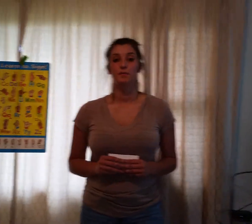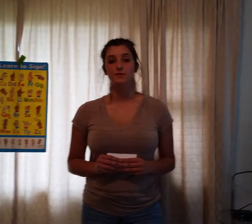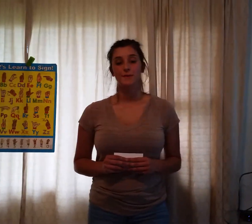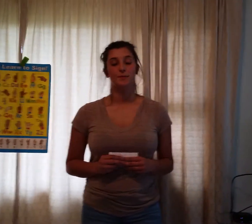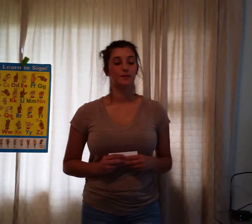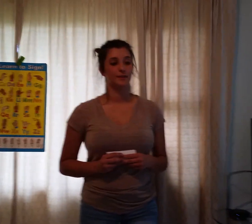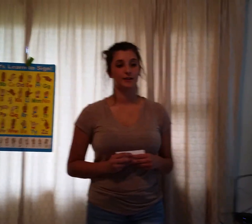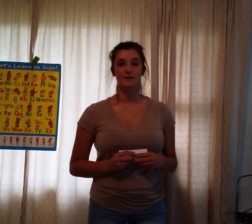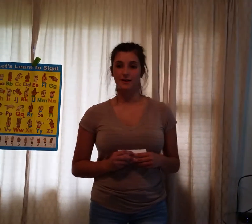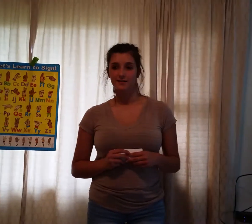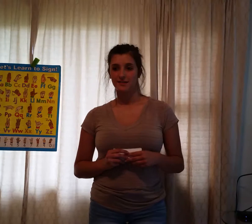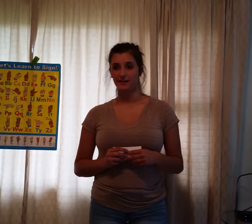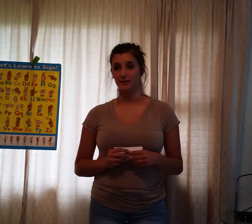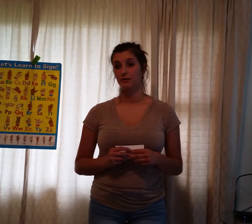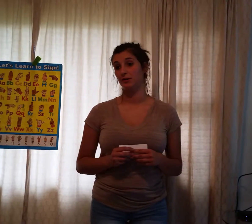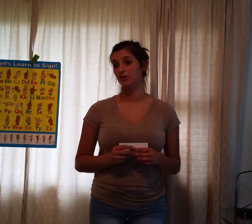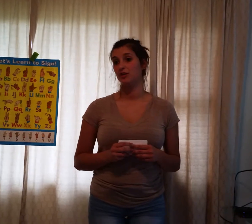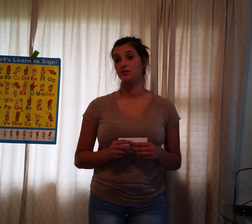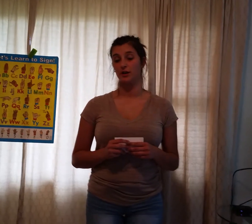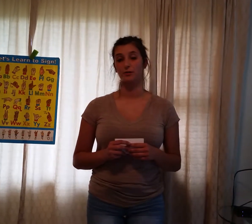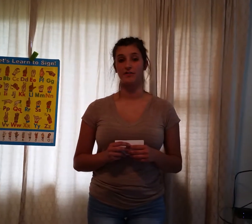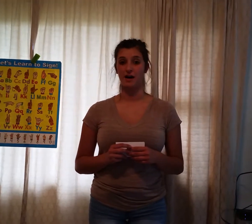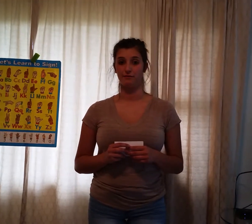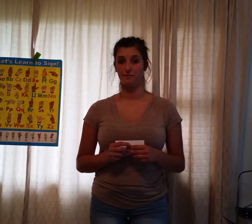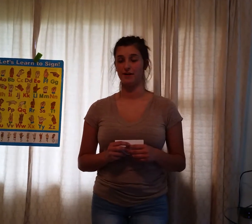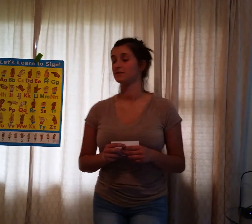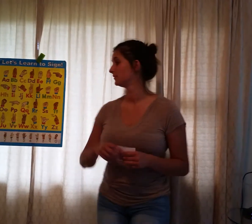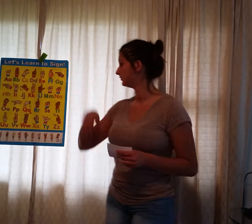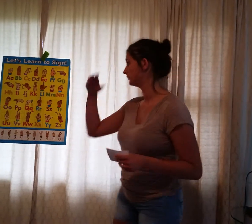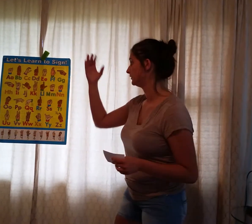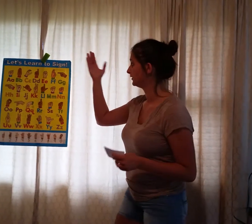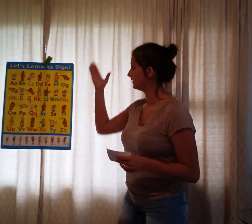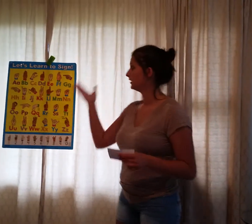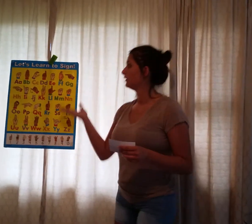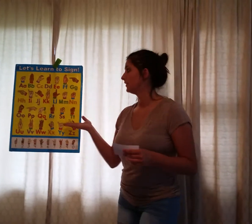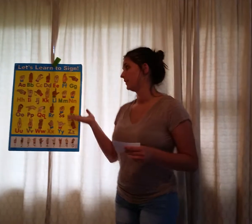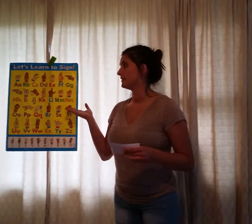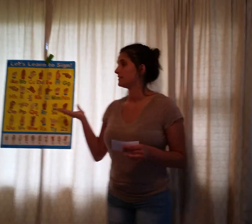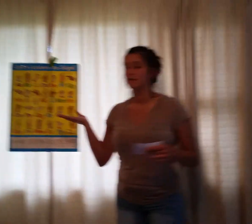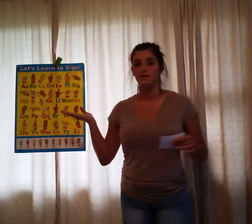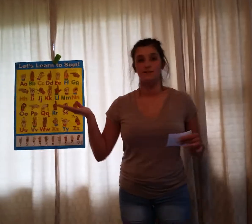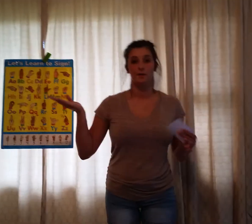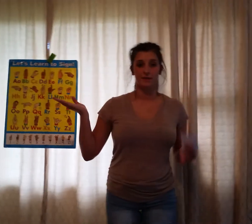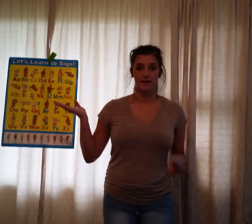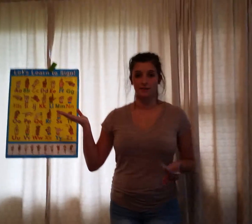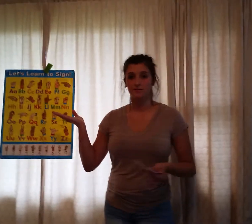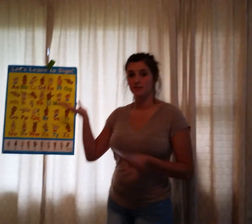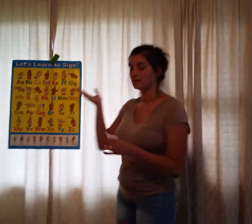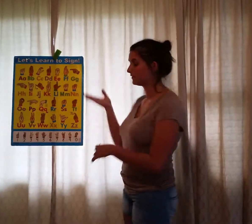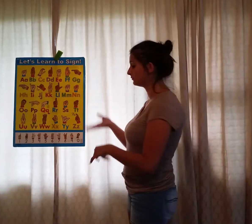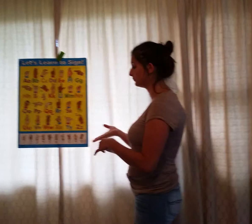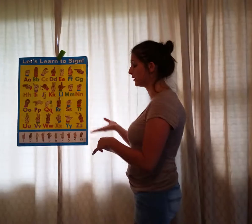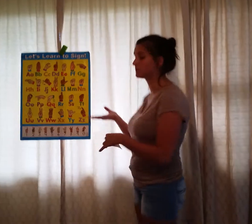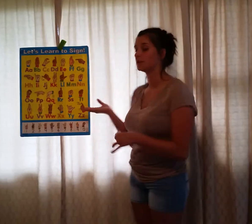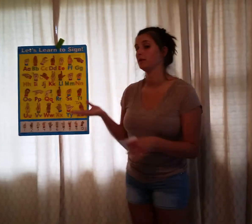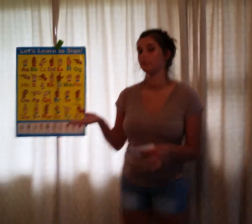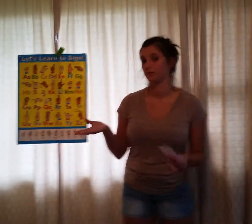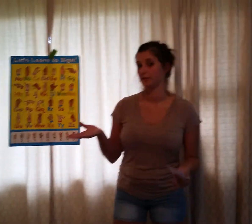Most people when learning American Sign Language start with the alphabet. This is a beginner's poster for